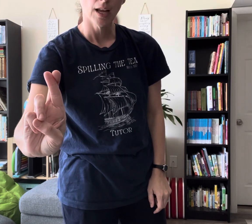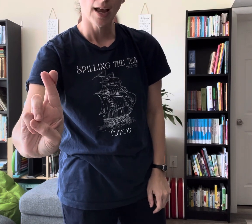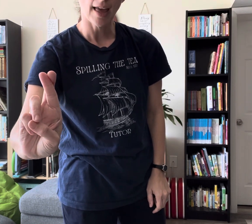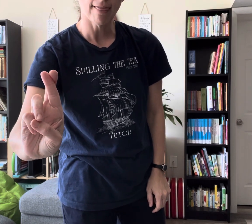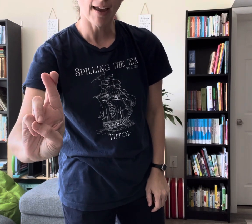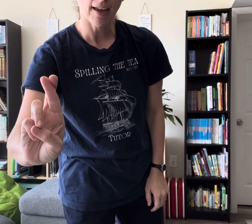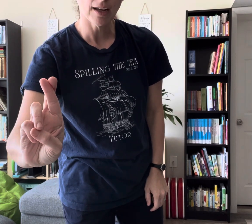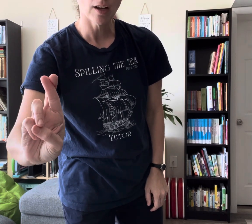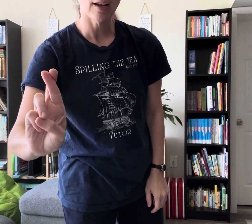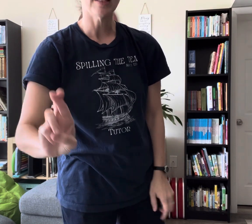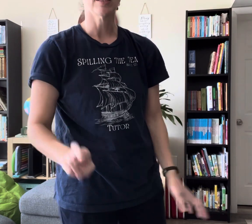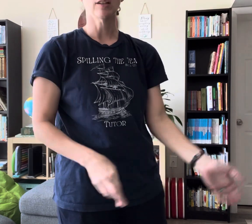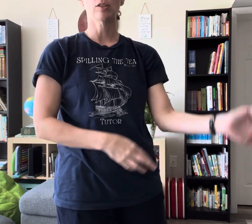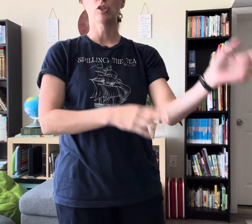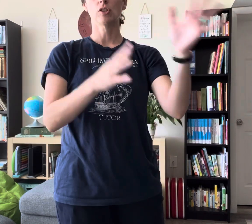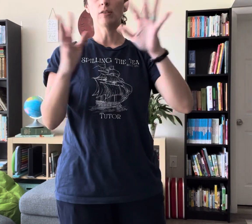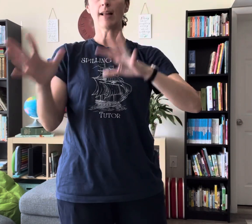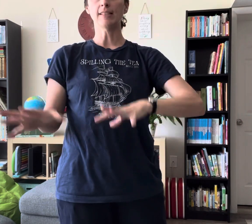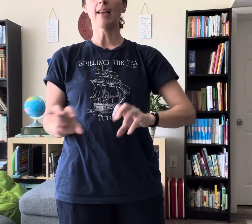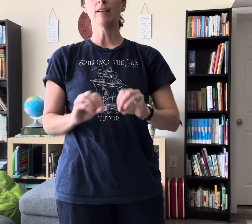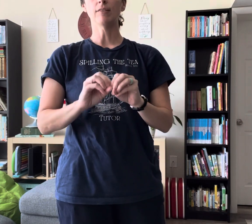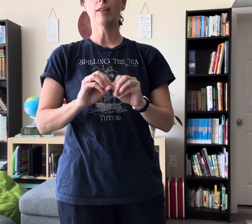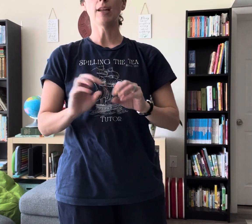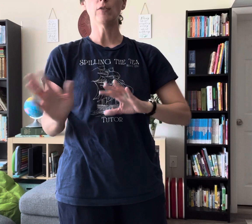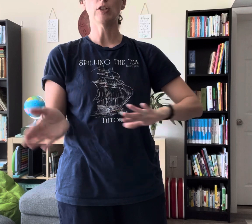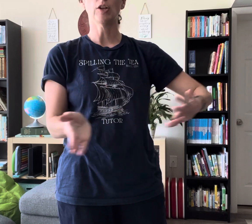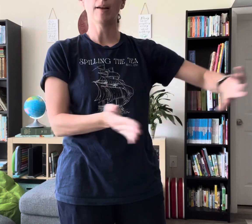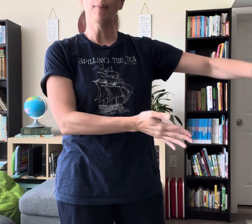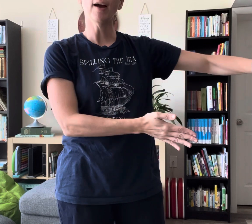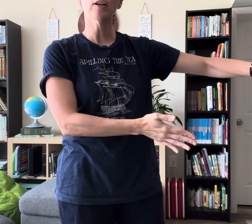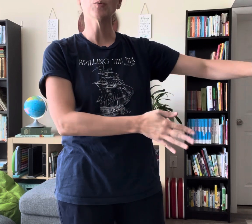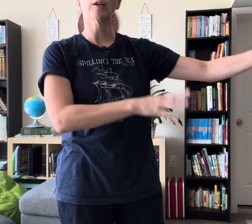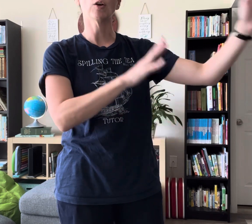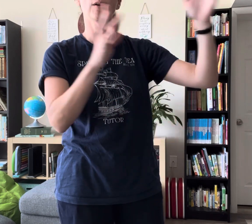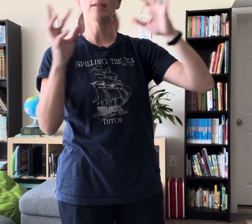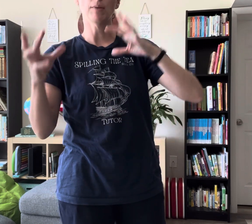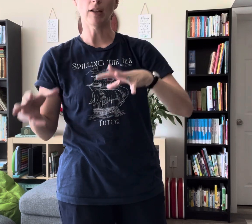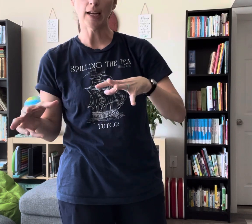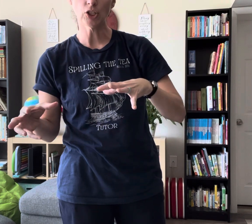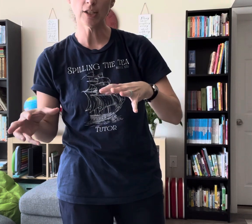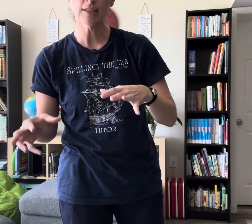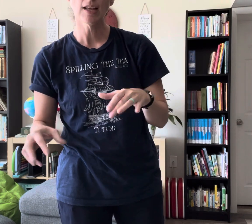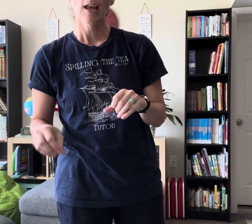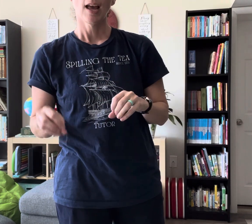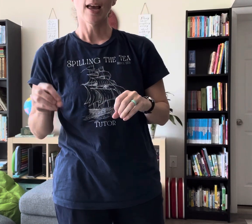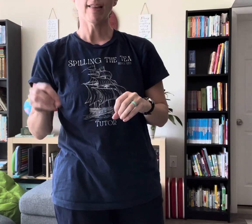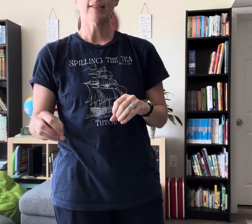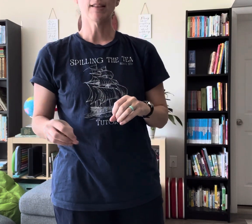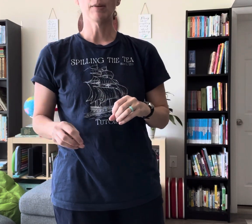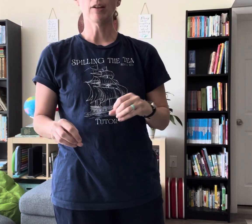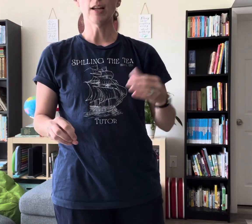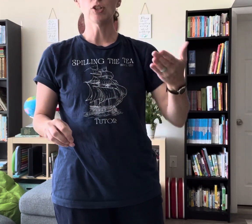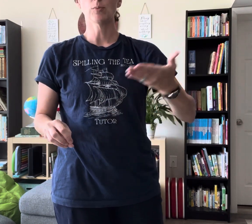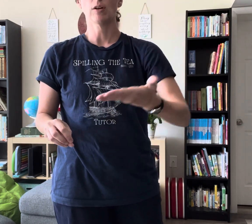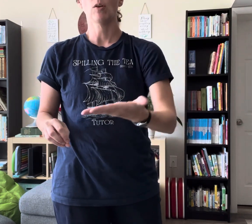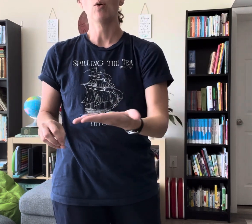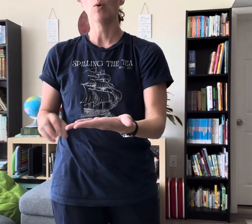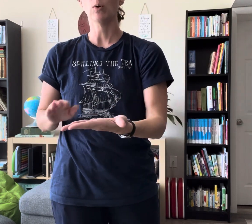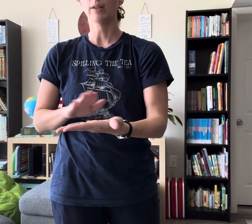And then that's the end of the Age of Ancient Empires. We're going to go on to the Middle Ages. And that's the Middle Ages. We're going to hold a